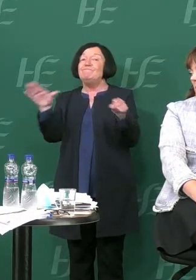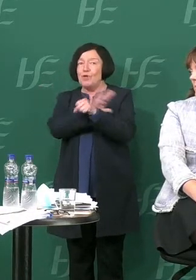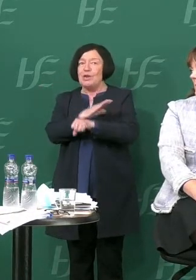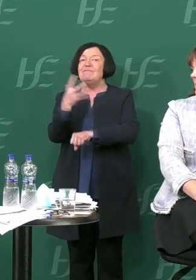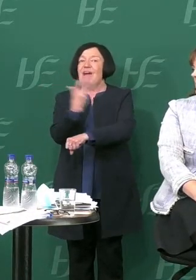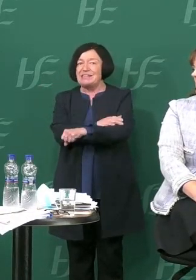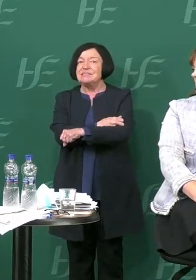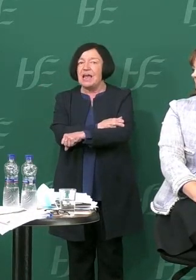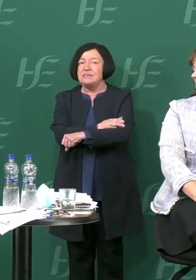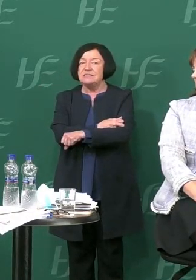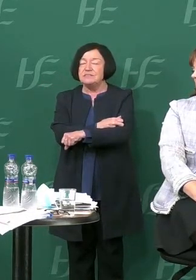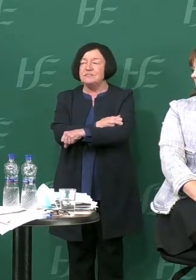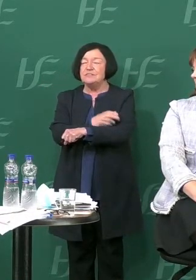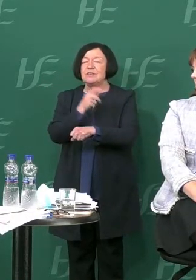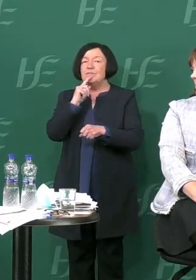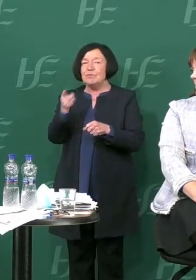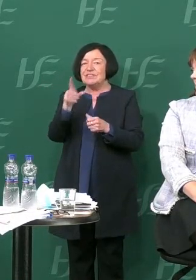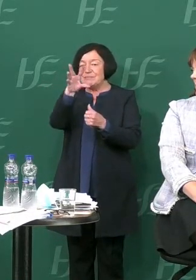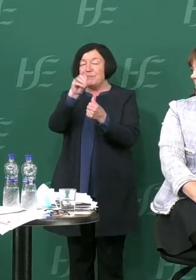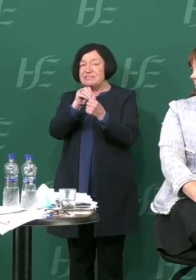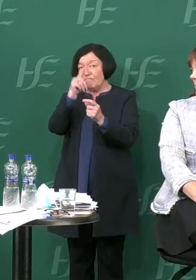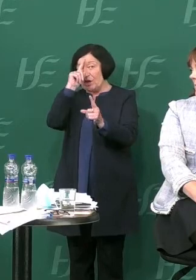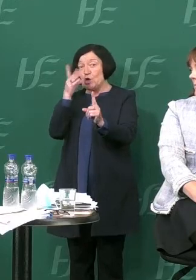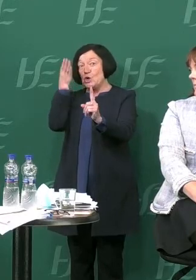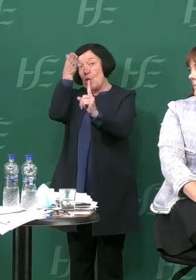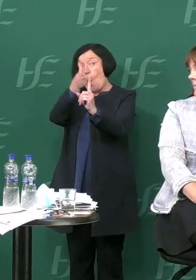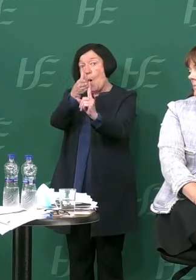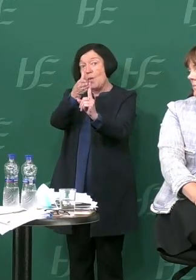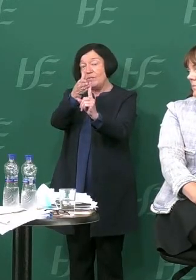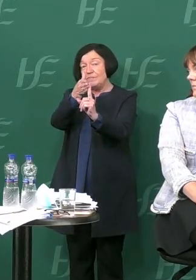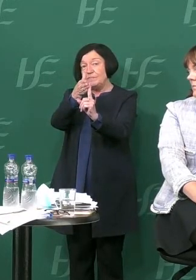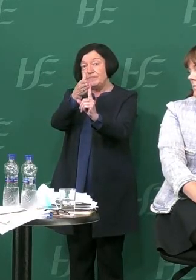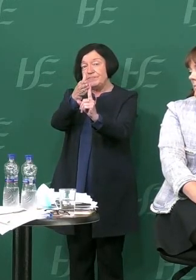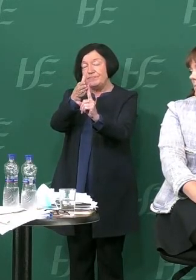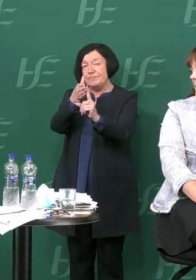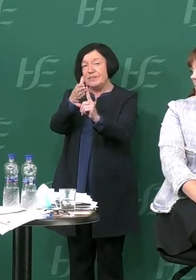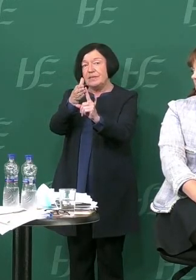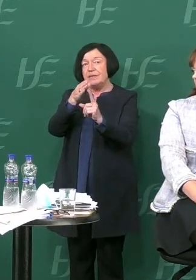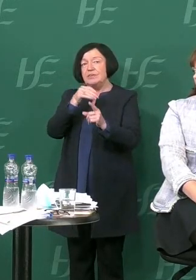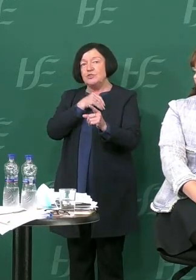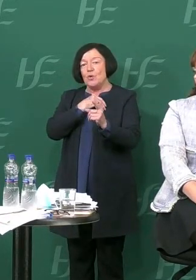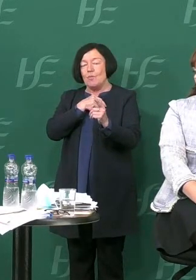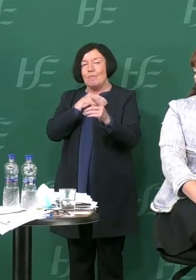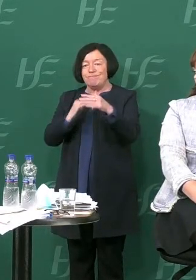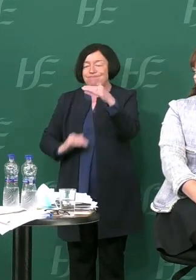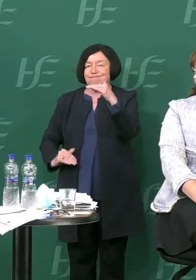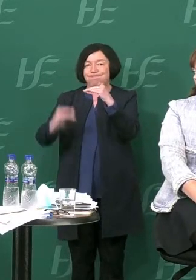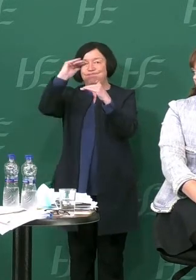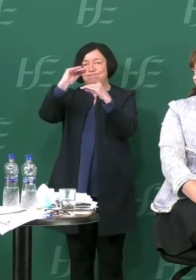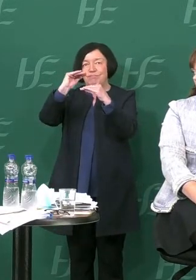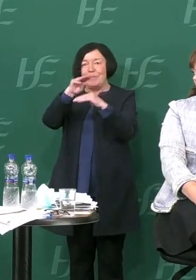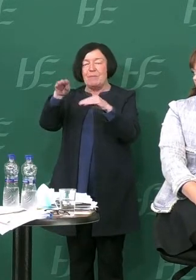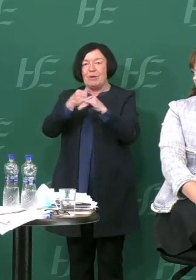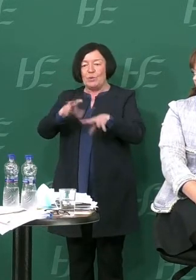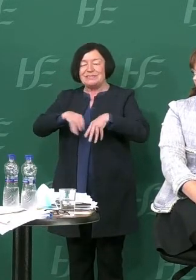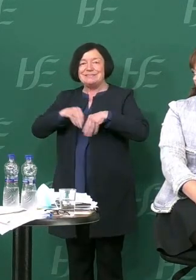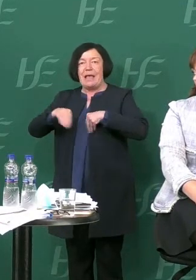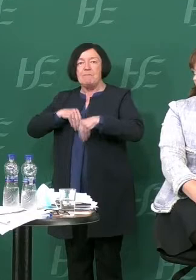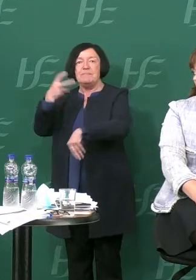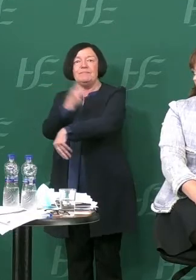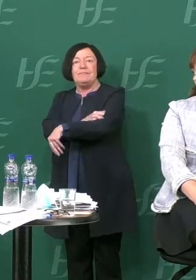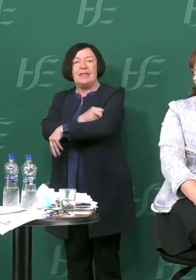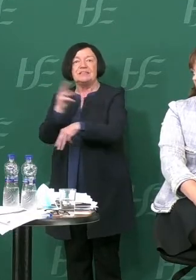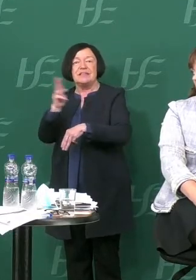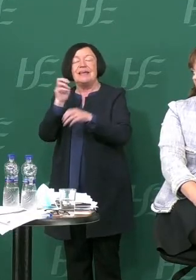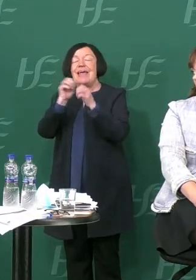vaccinated. But the specific goal and direction that we're set by government is to maximise the uptake, to the greatest extent possible